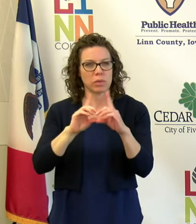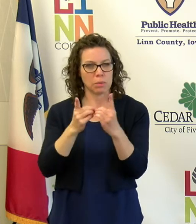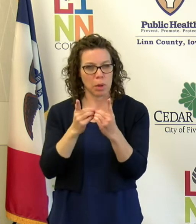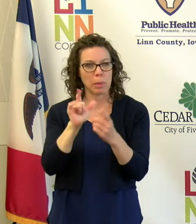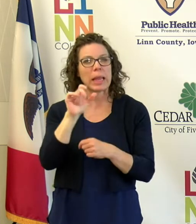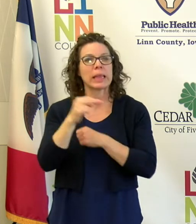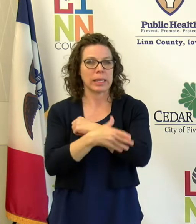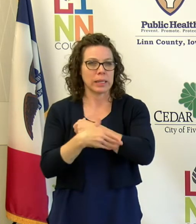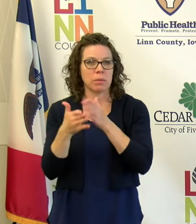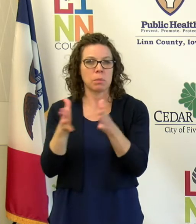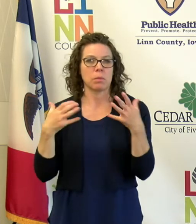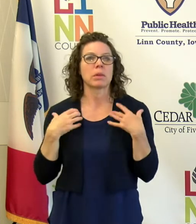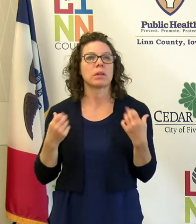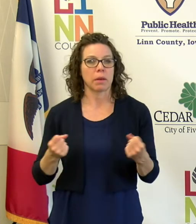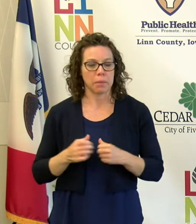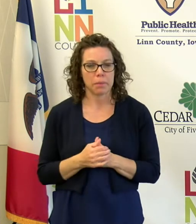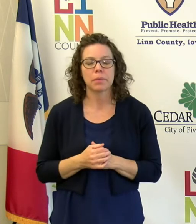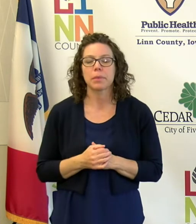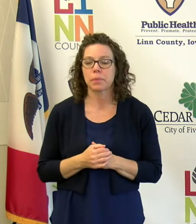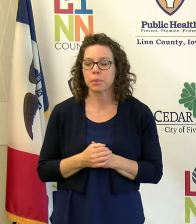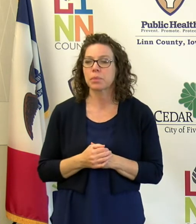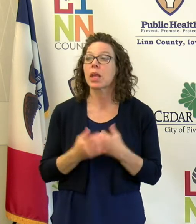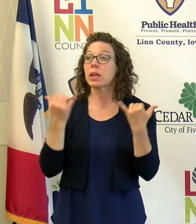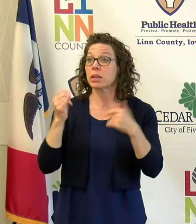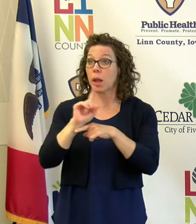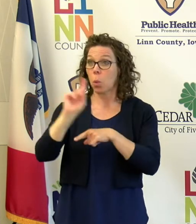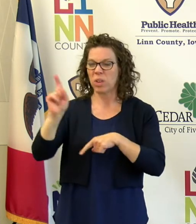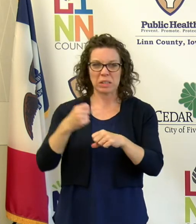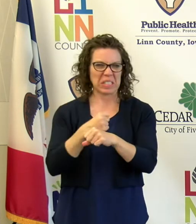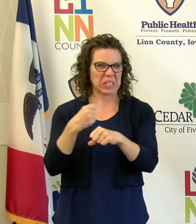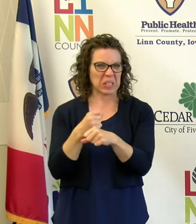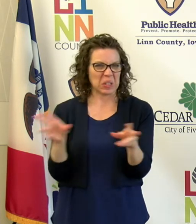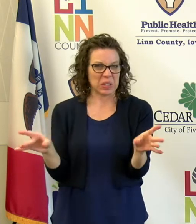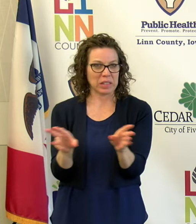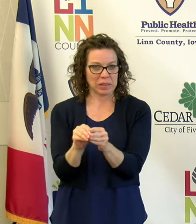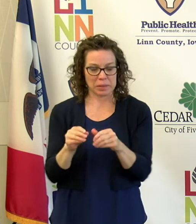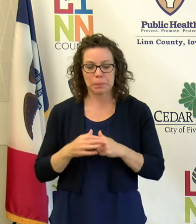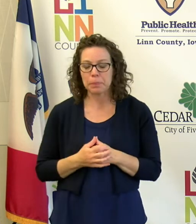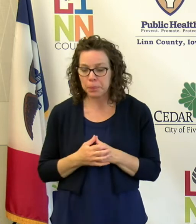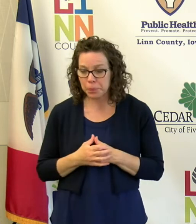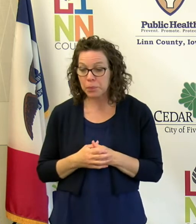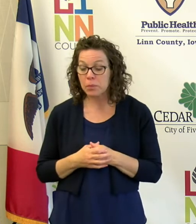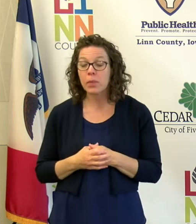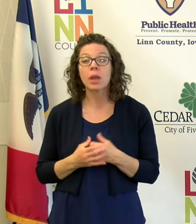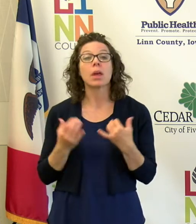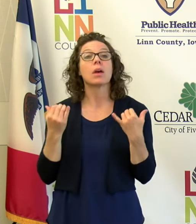Health. As of 1 p.m. today, there are currently